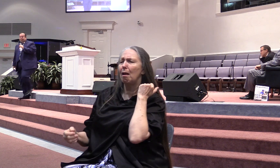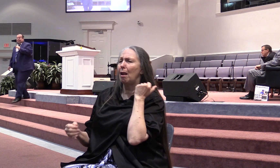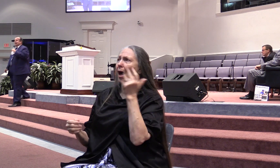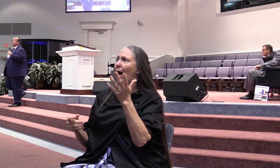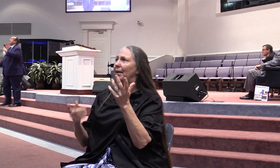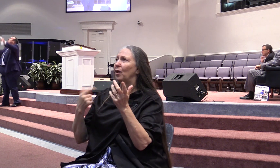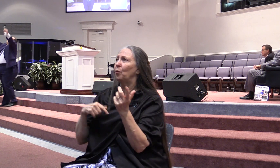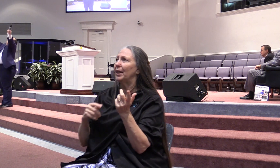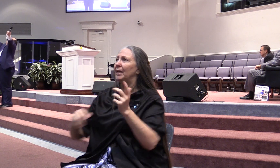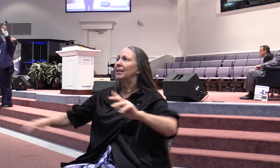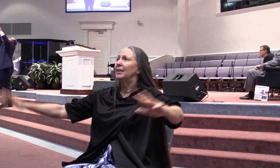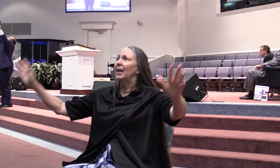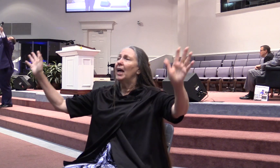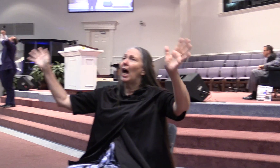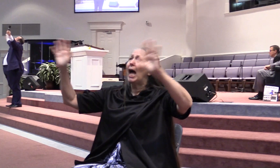like this,